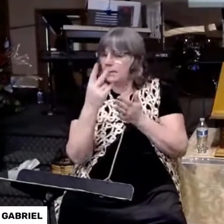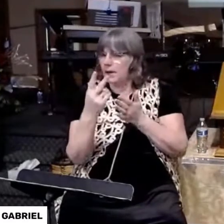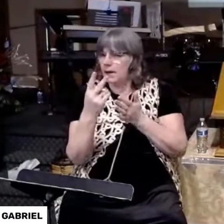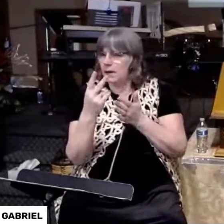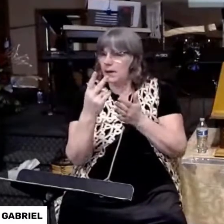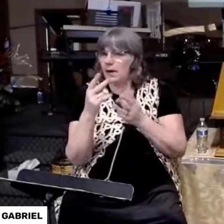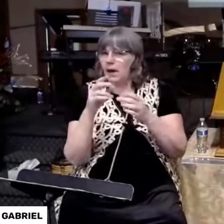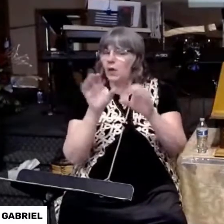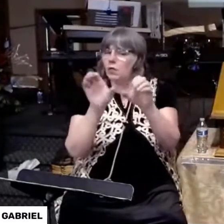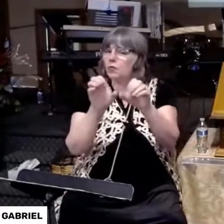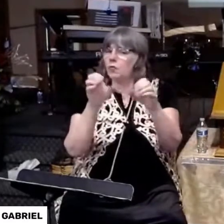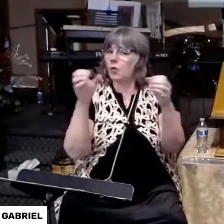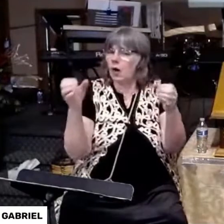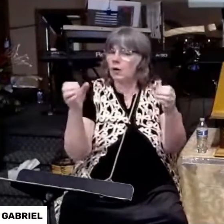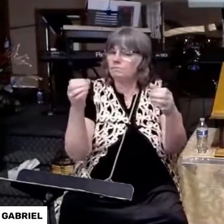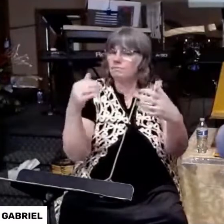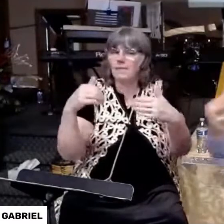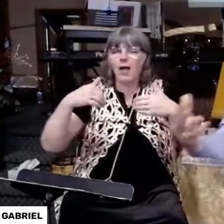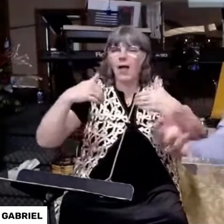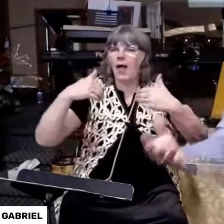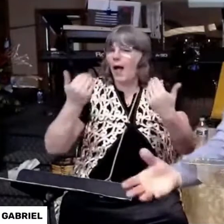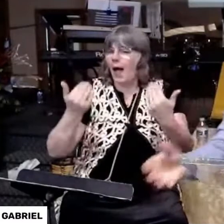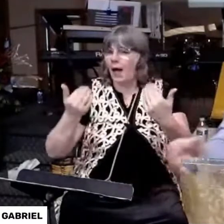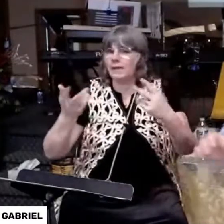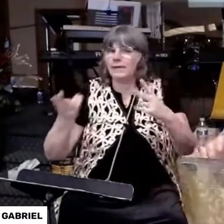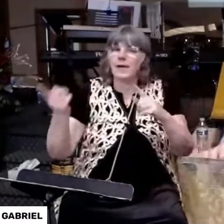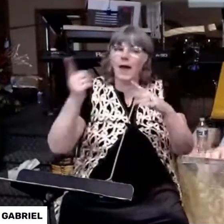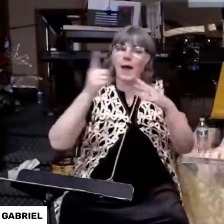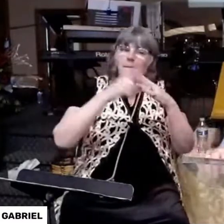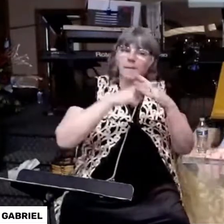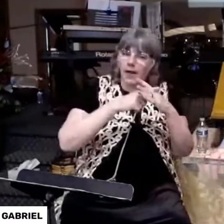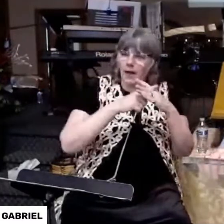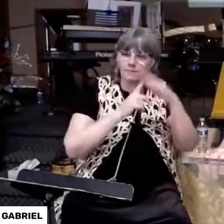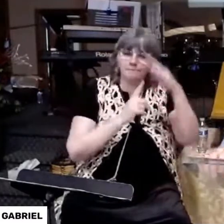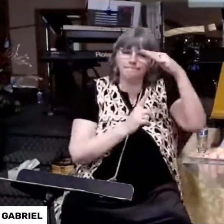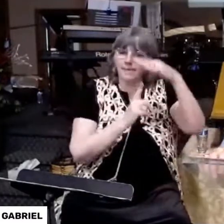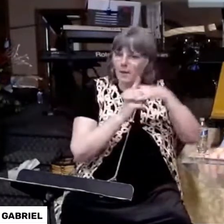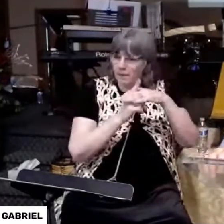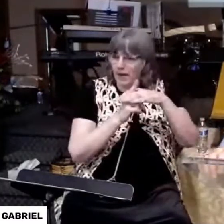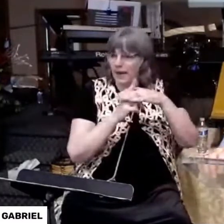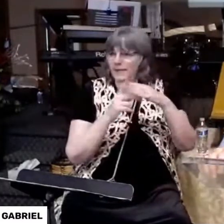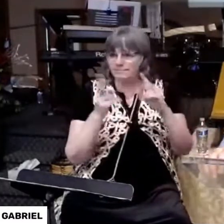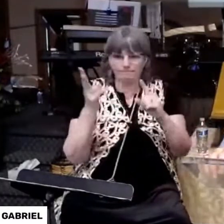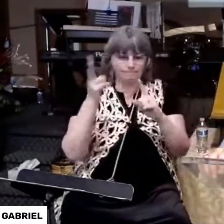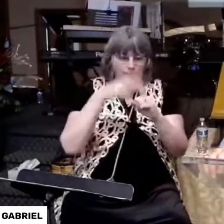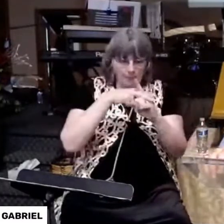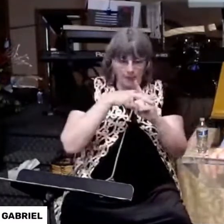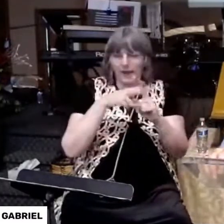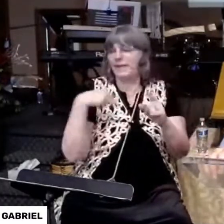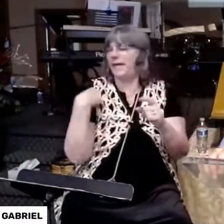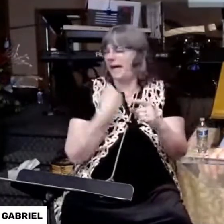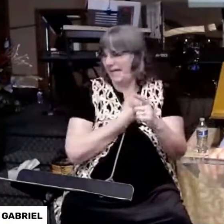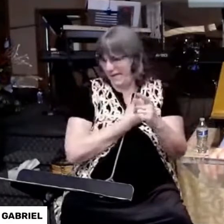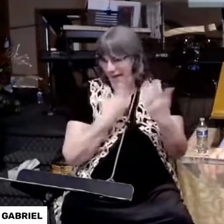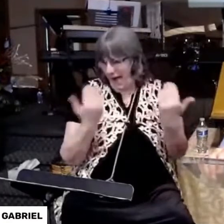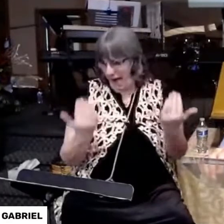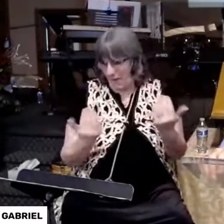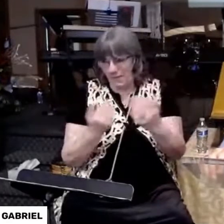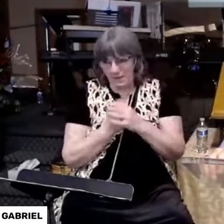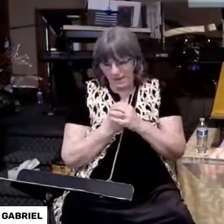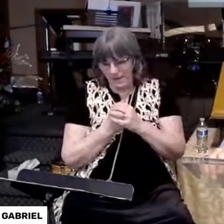in the Torah given already, how would it apply to the principles today, to what's going on today,